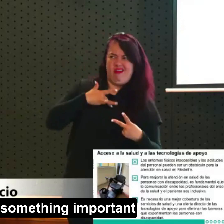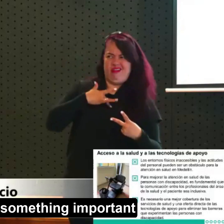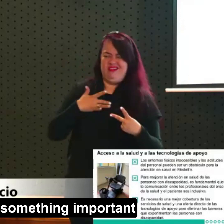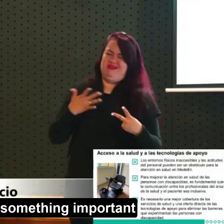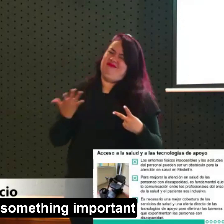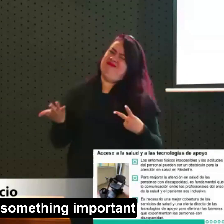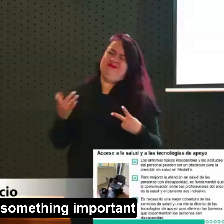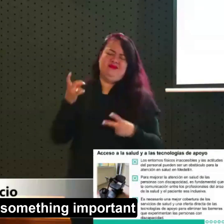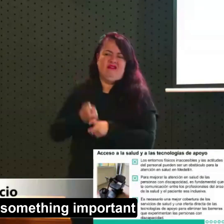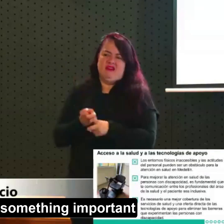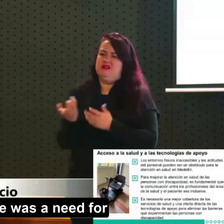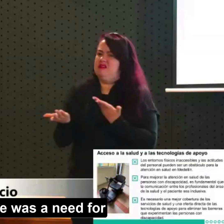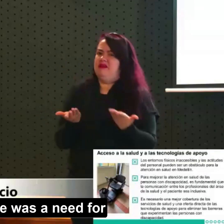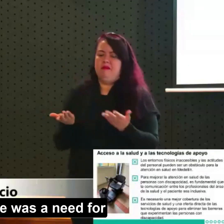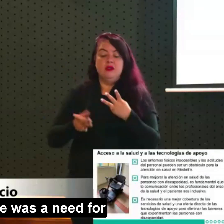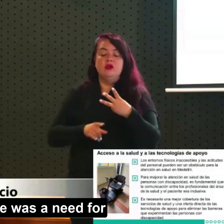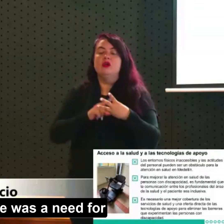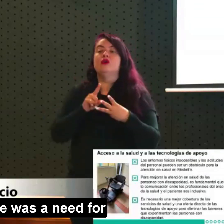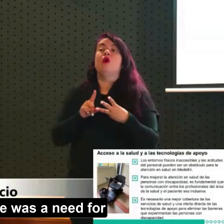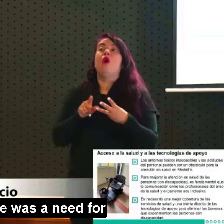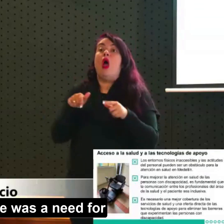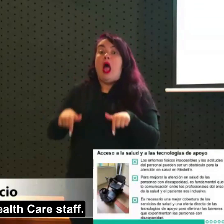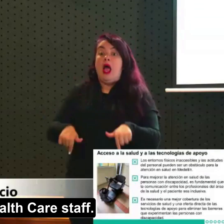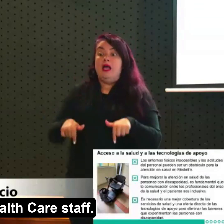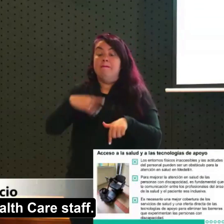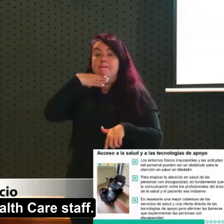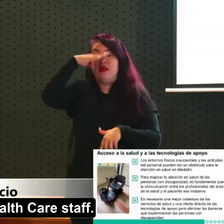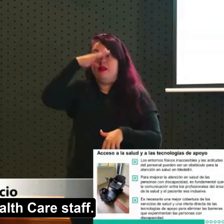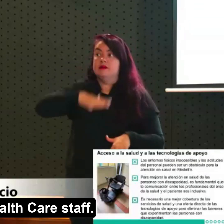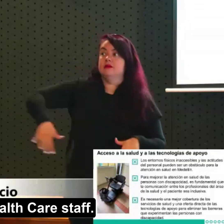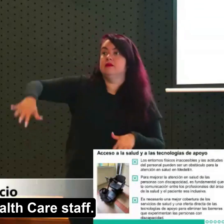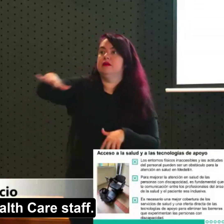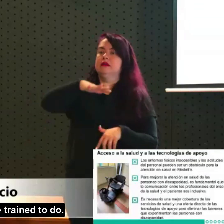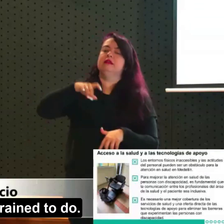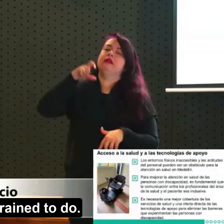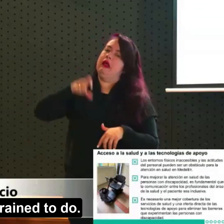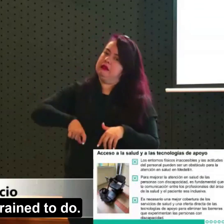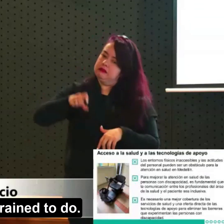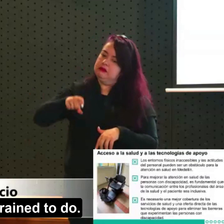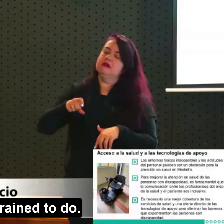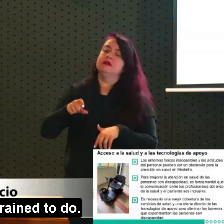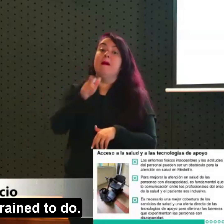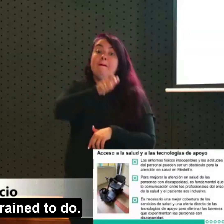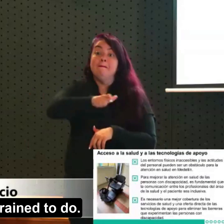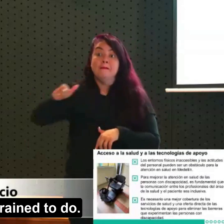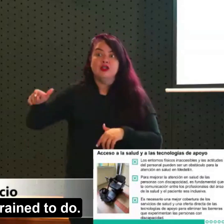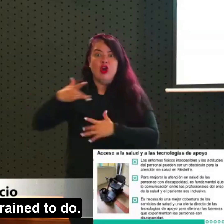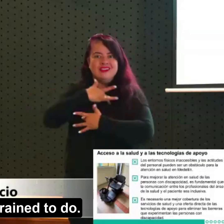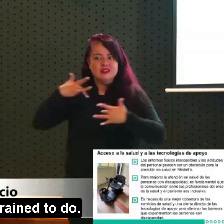we highlight something important, and that was the need for the healthcare staff to be trained